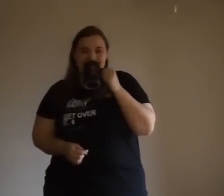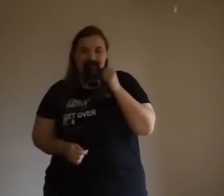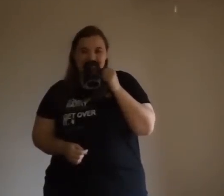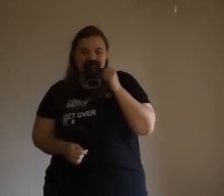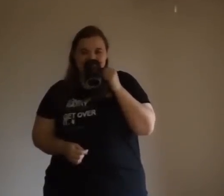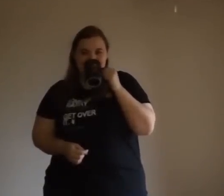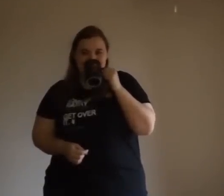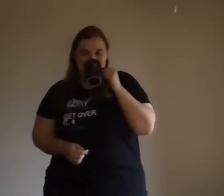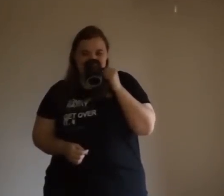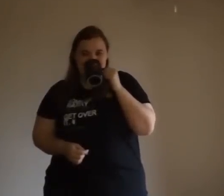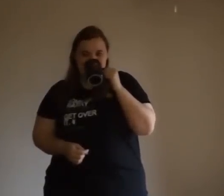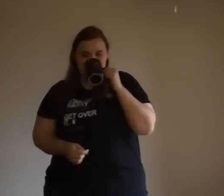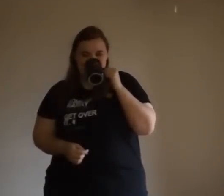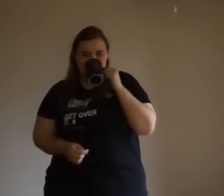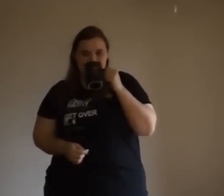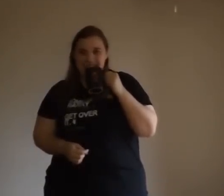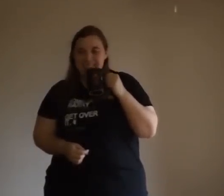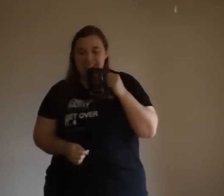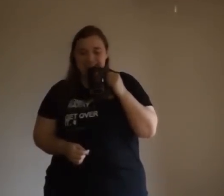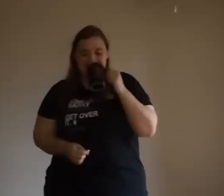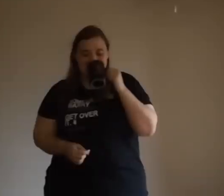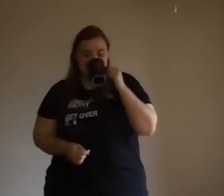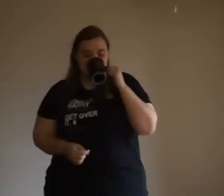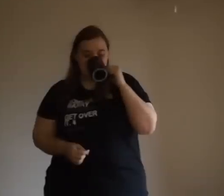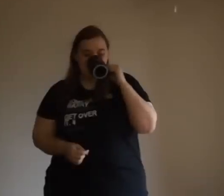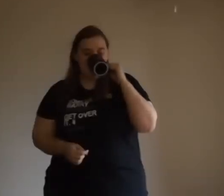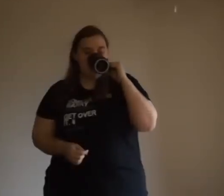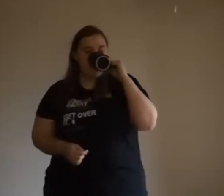Oh, that's terrible. Oh, yay, 60s.